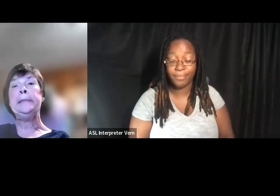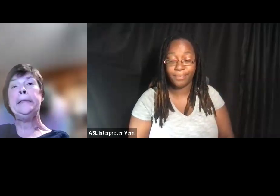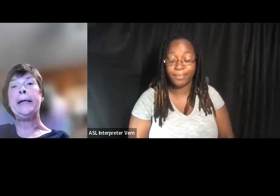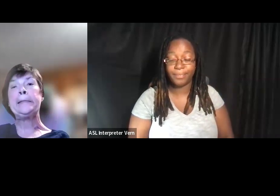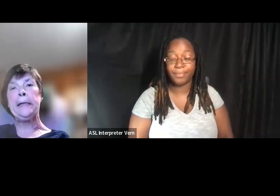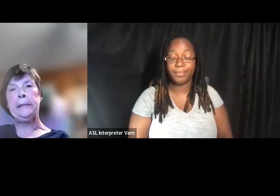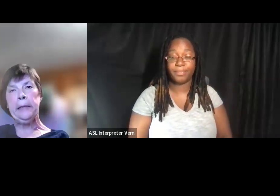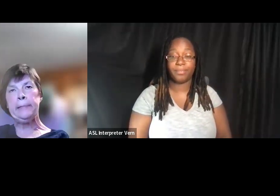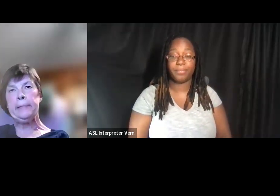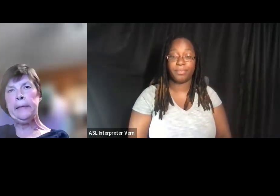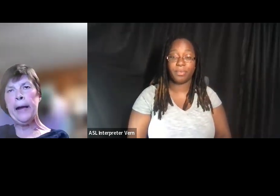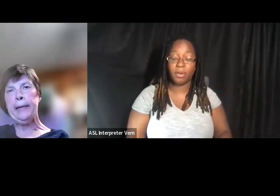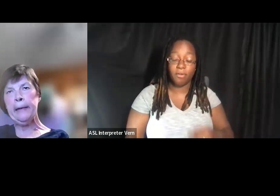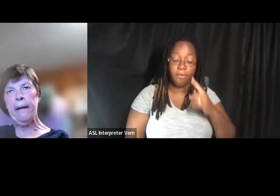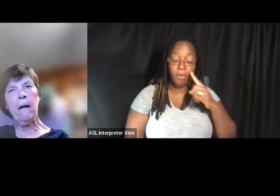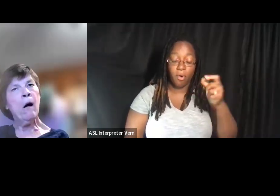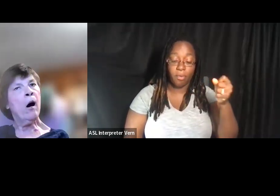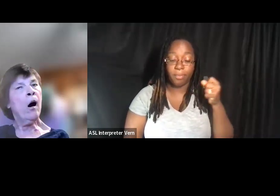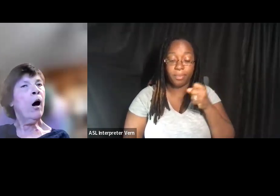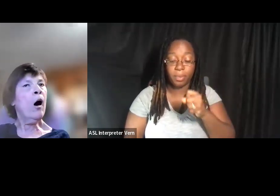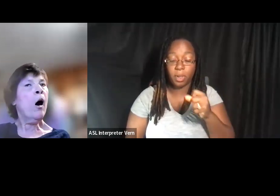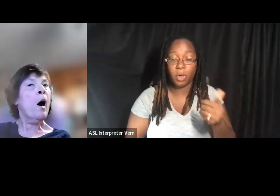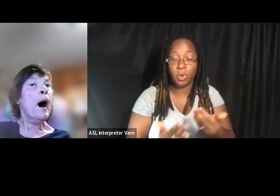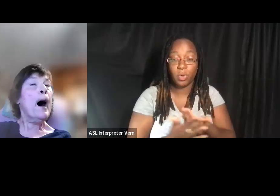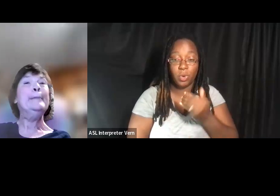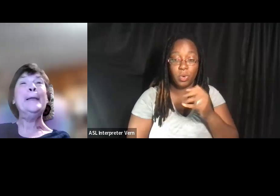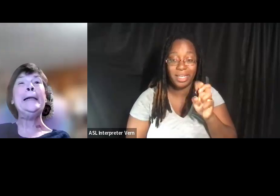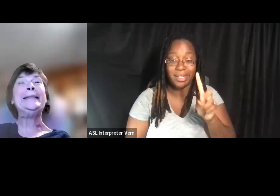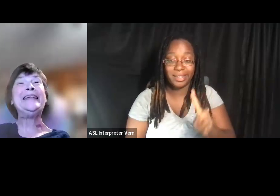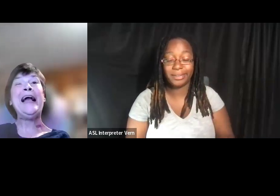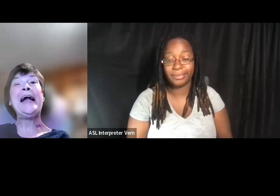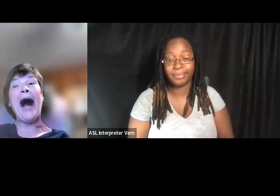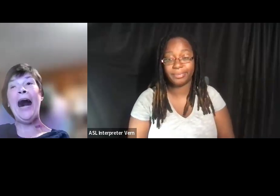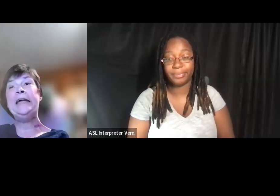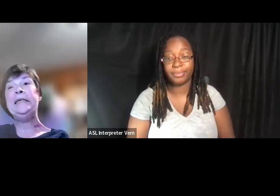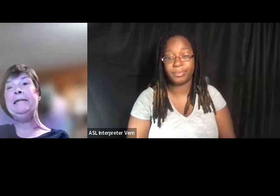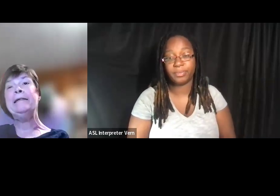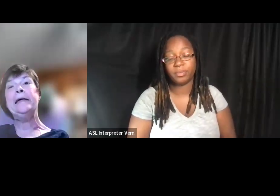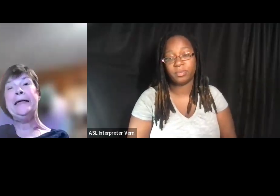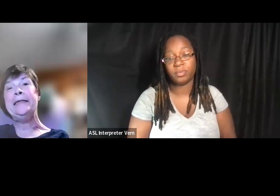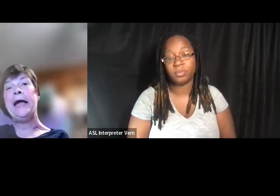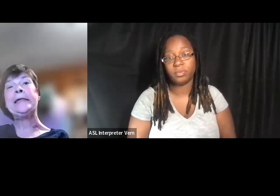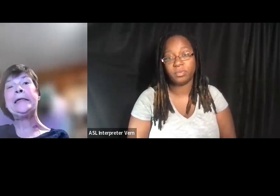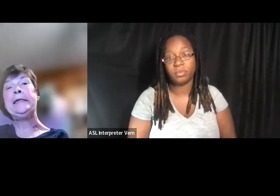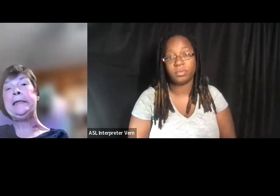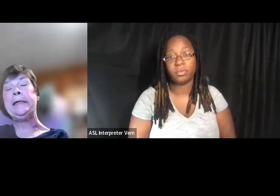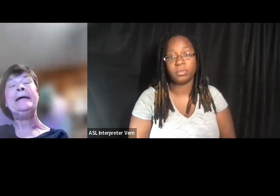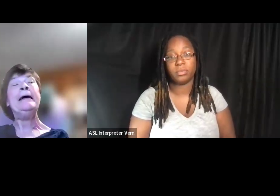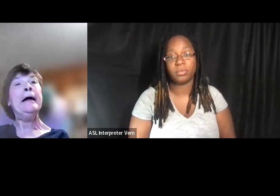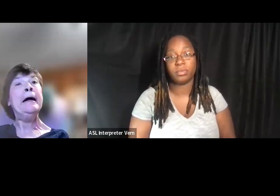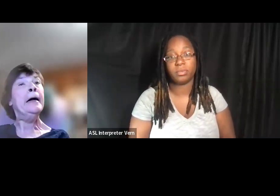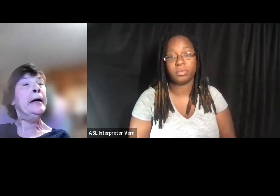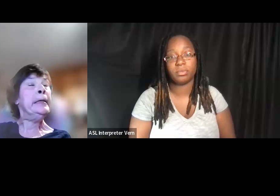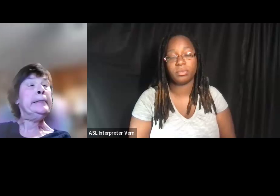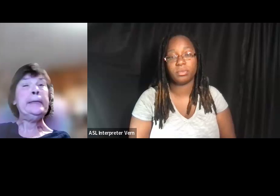new executive director. I must say our new executive